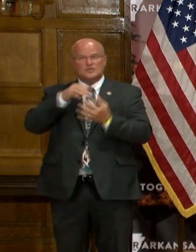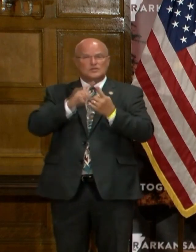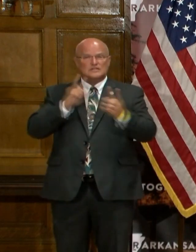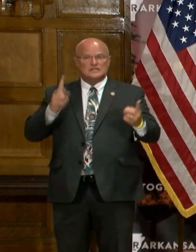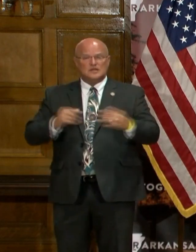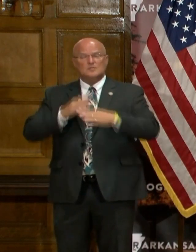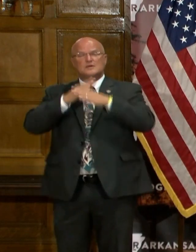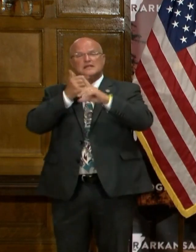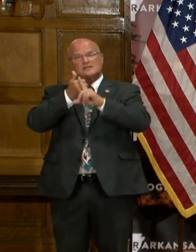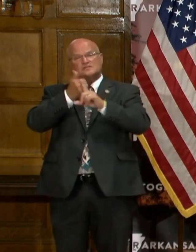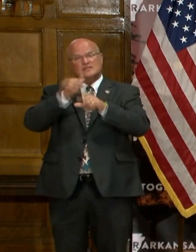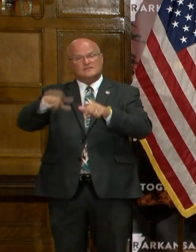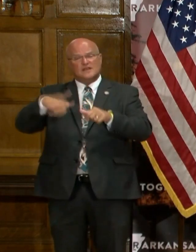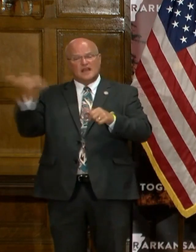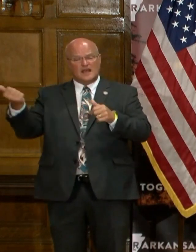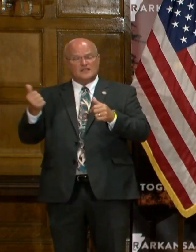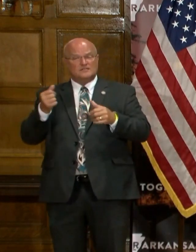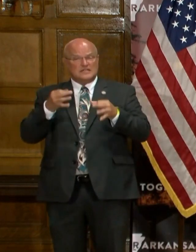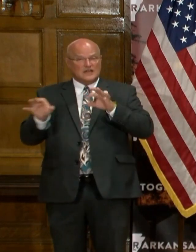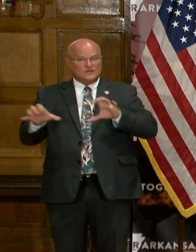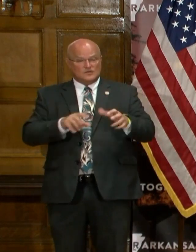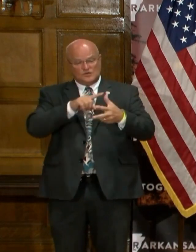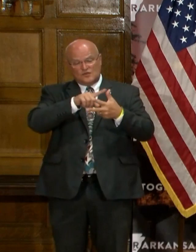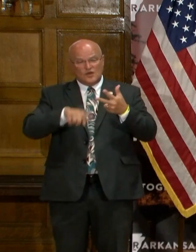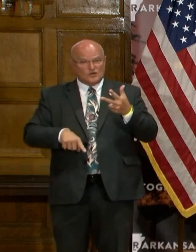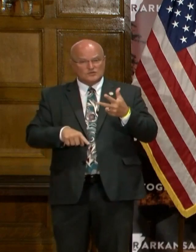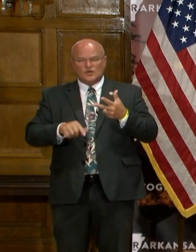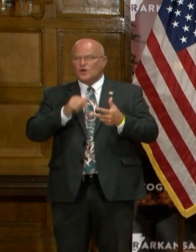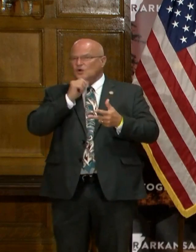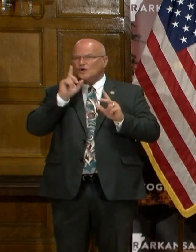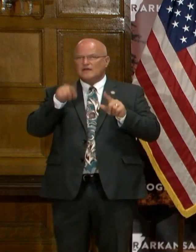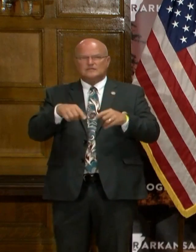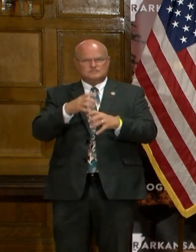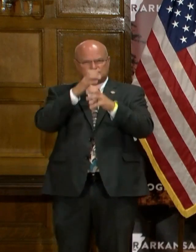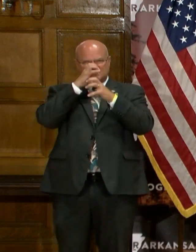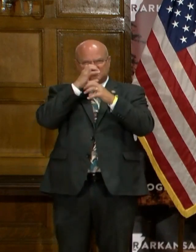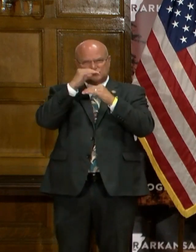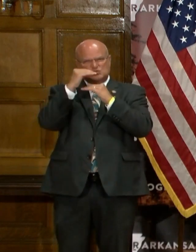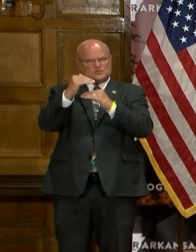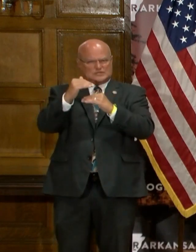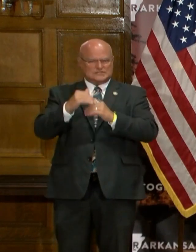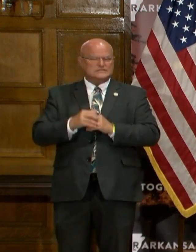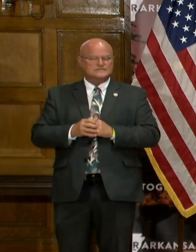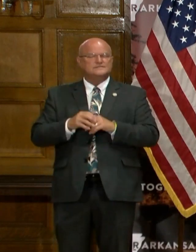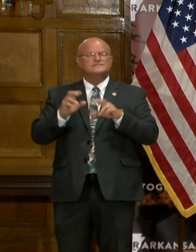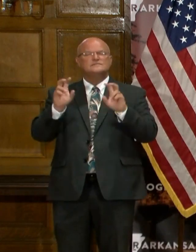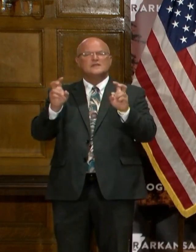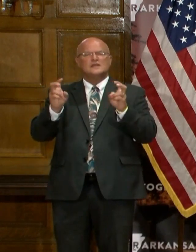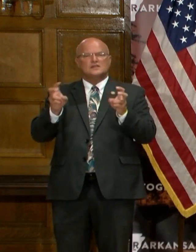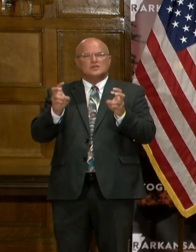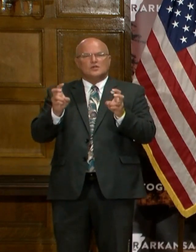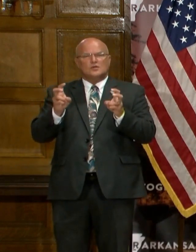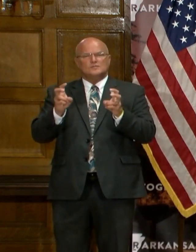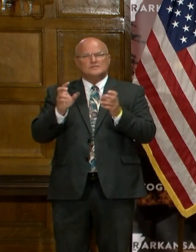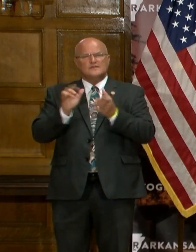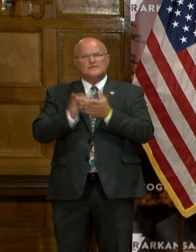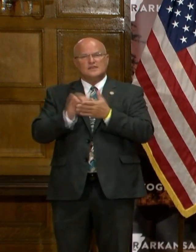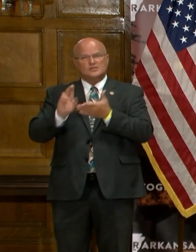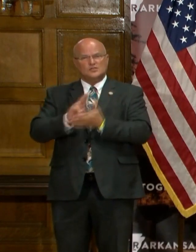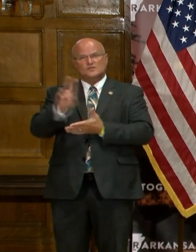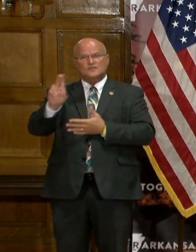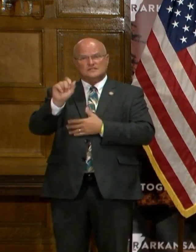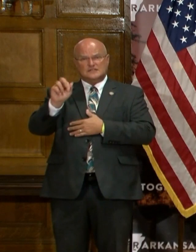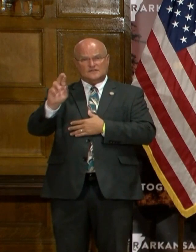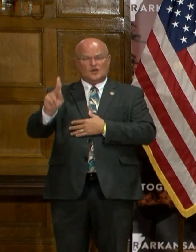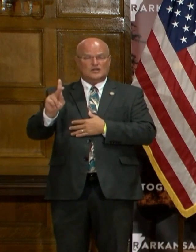protecting yourself and others. If we do that, we don't have to go to those restrictions. In terms of the University